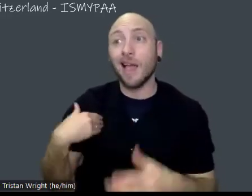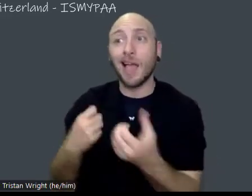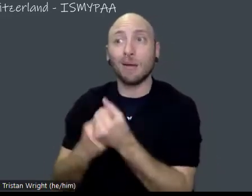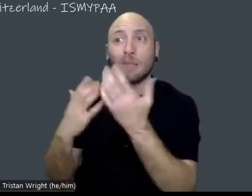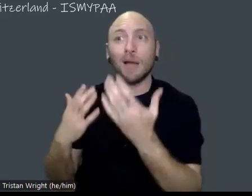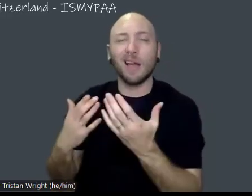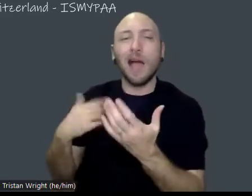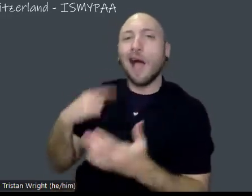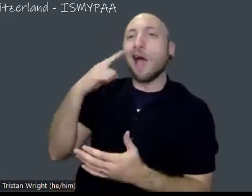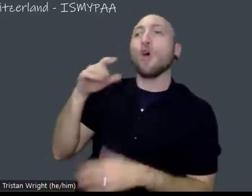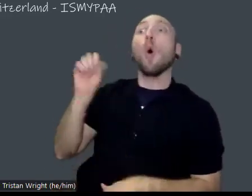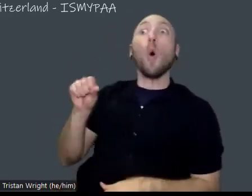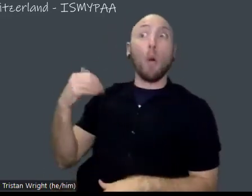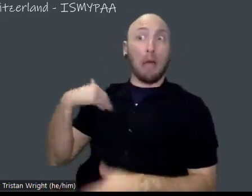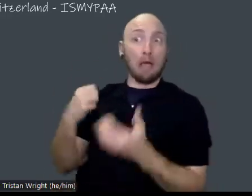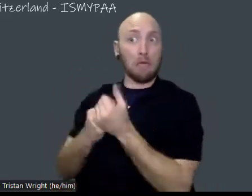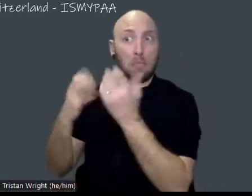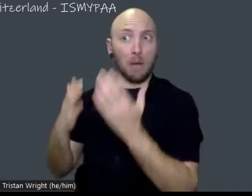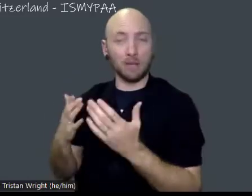Because in that group,